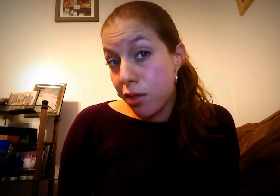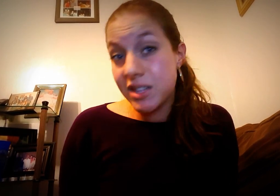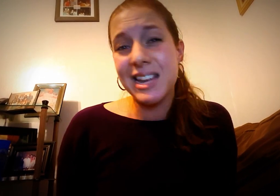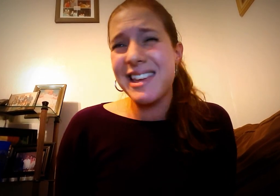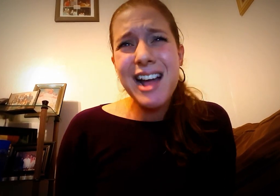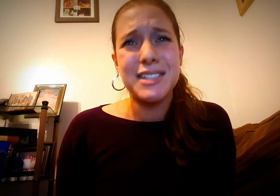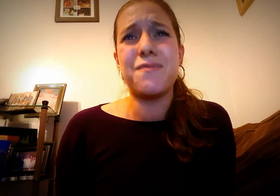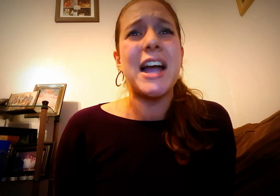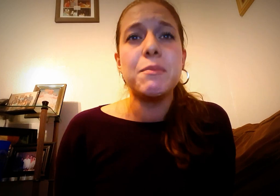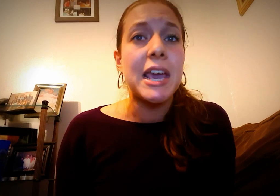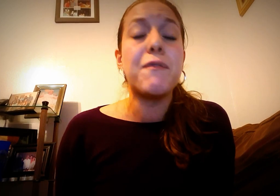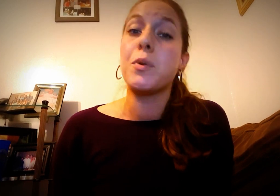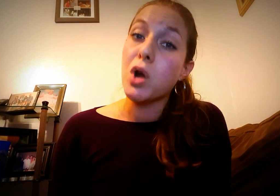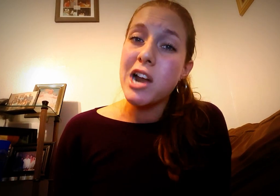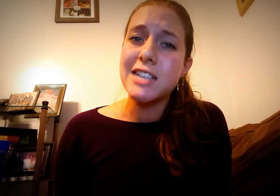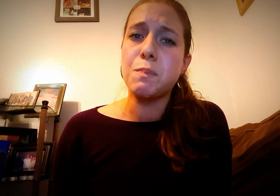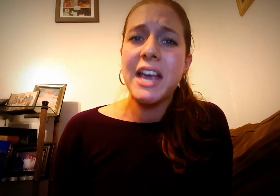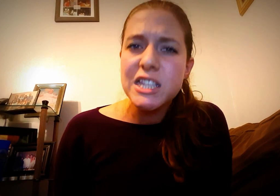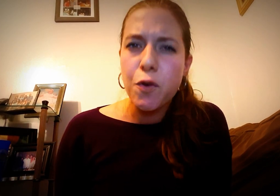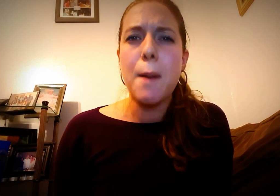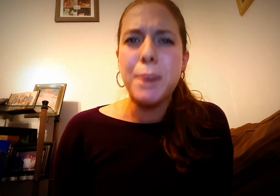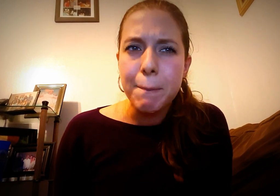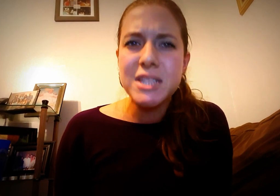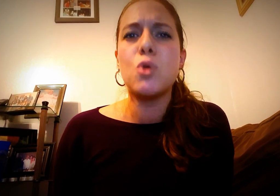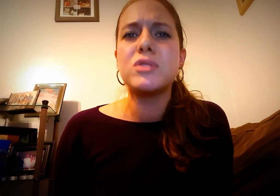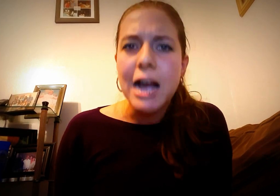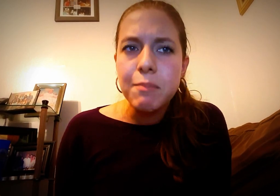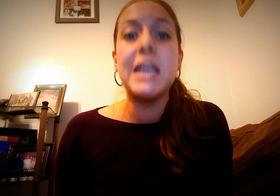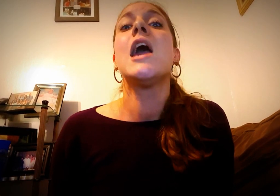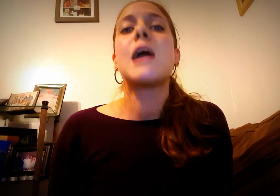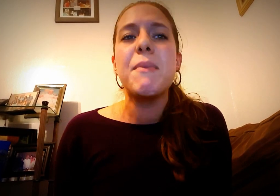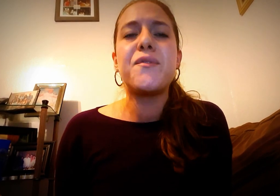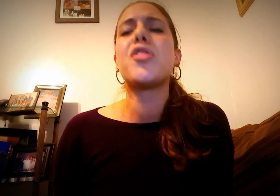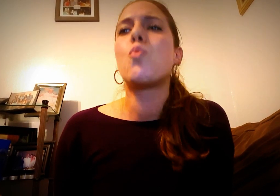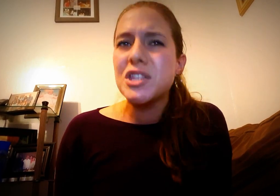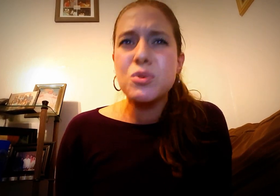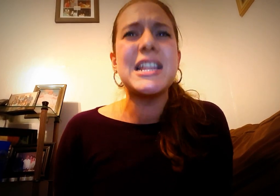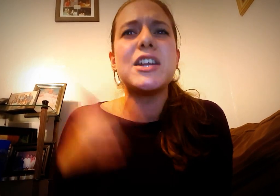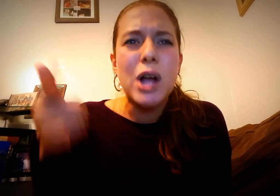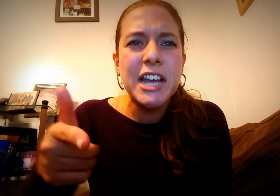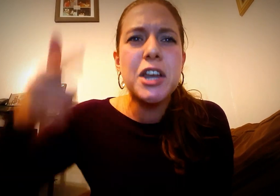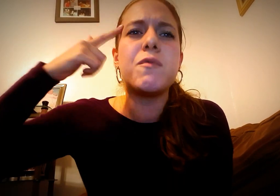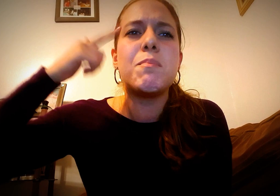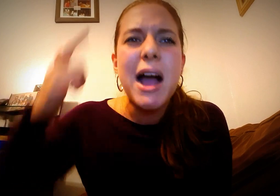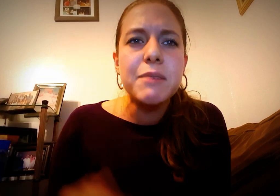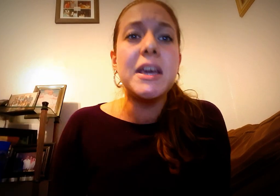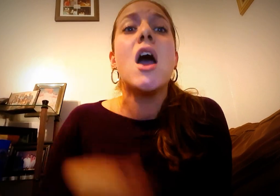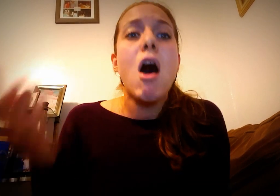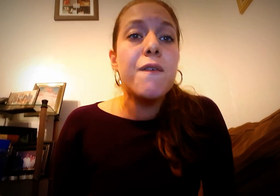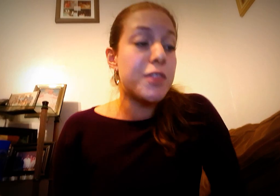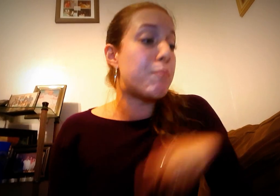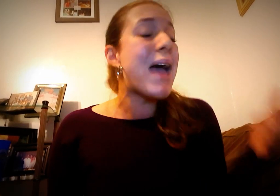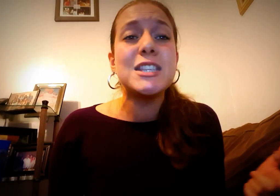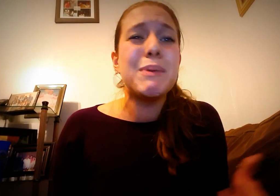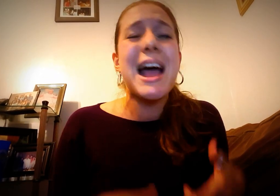this cannot define me. Every word I speak is for a purpose so timely. Coming for the ones who stay trying to remind me of the past, but I'll